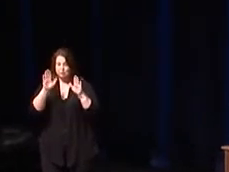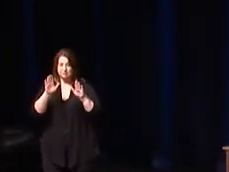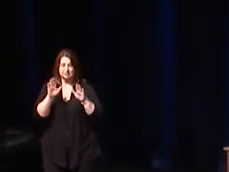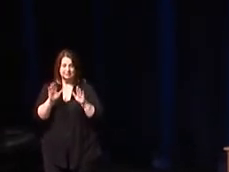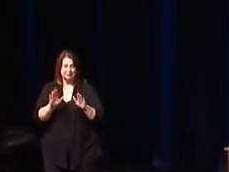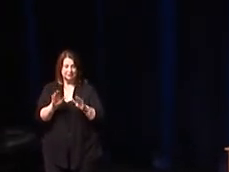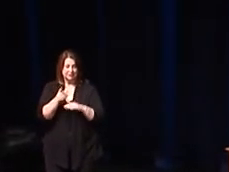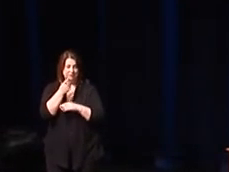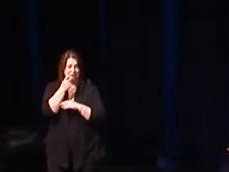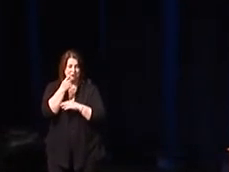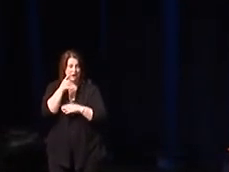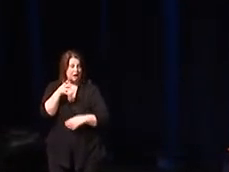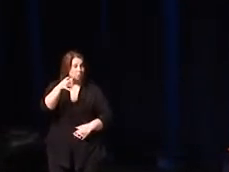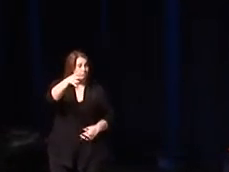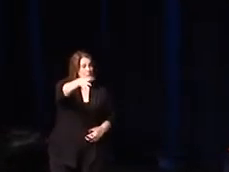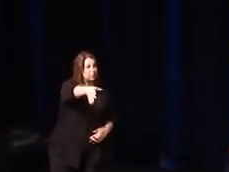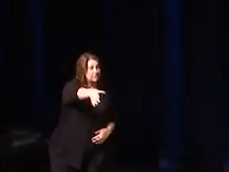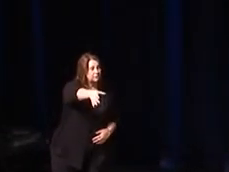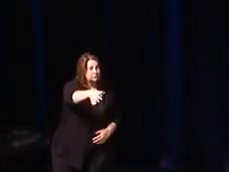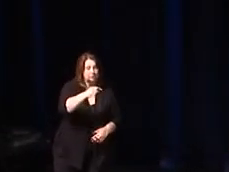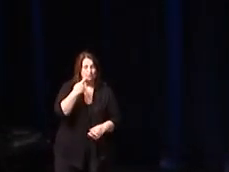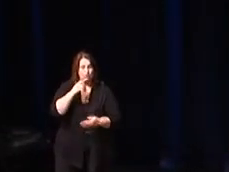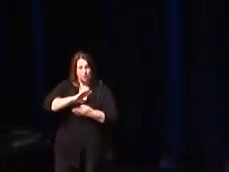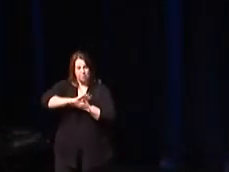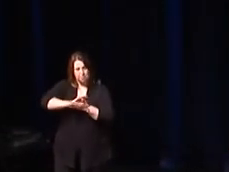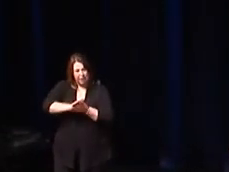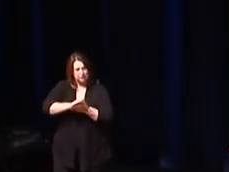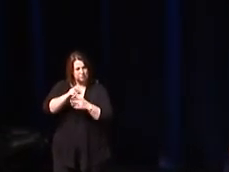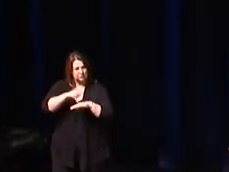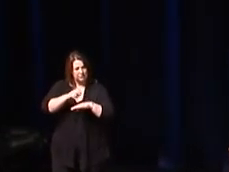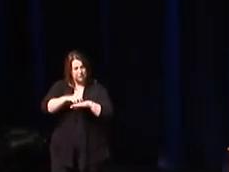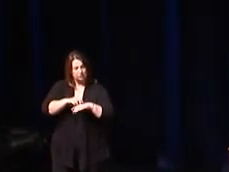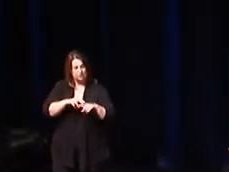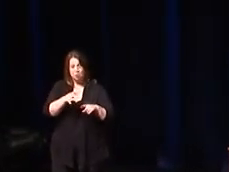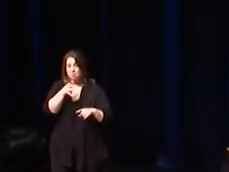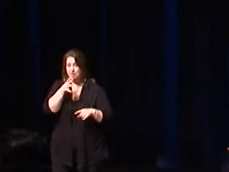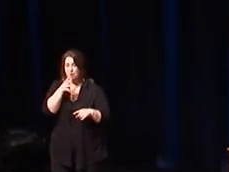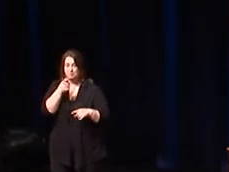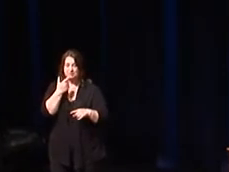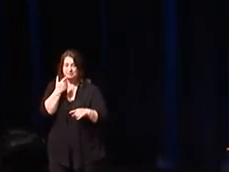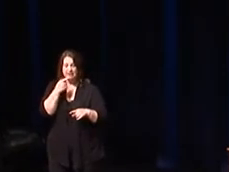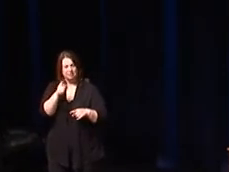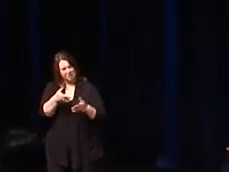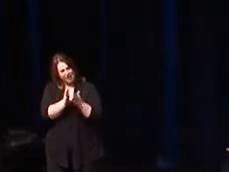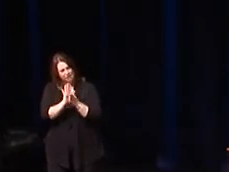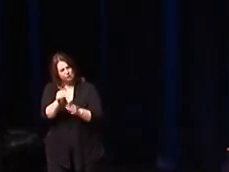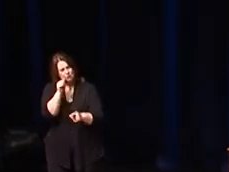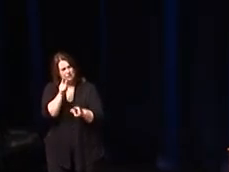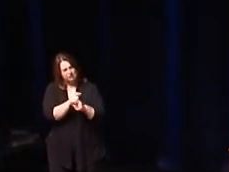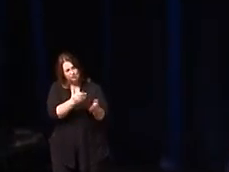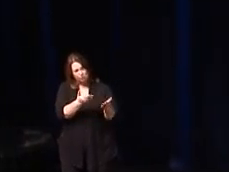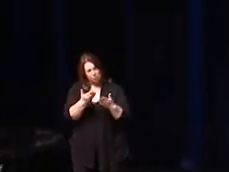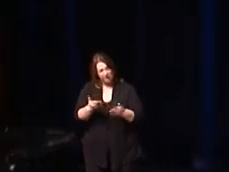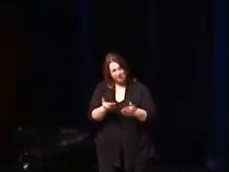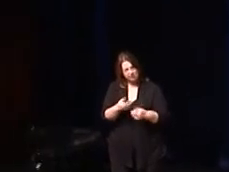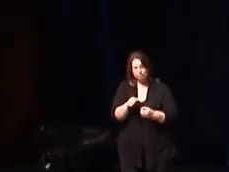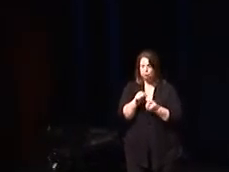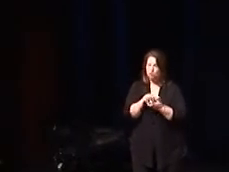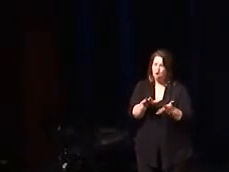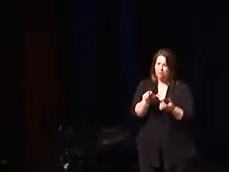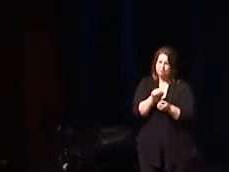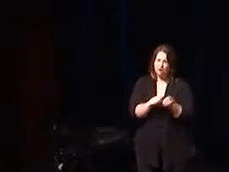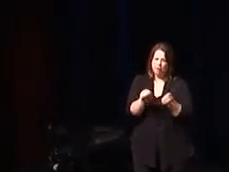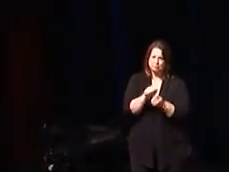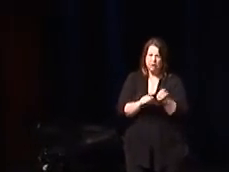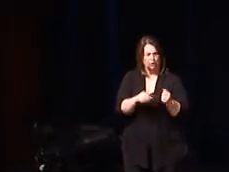mashed potatoes, mother would say, ask your sister to pass it. If I chewed with my mouth open, mother would say, get your mouth closed. I find a lot of